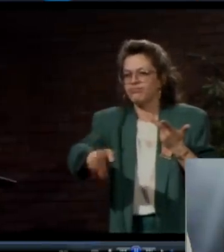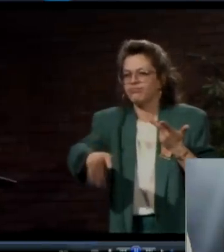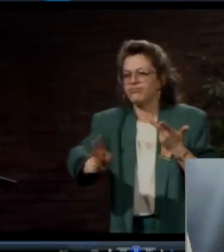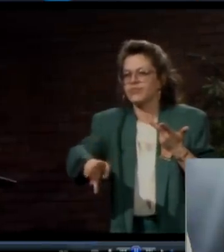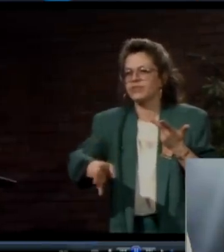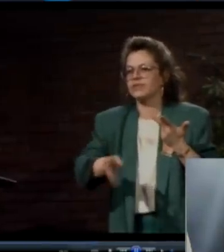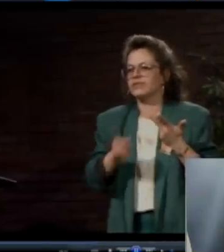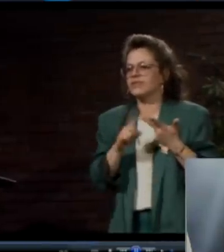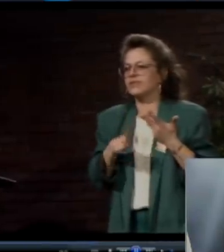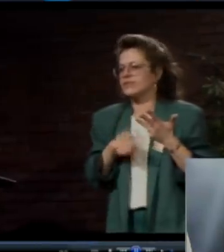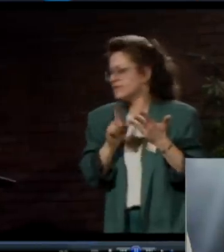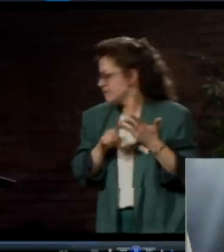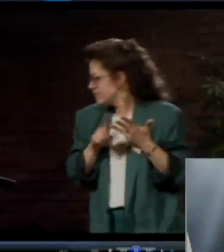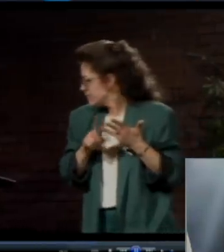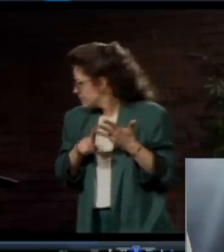may have a runny nose.